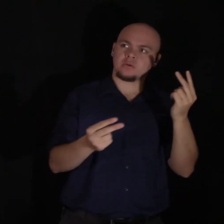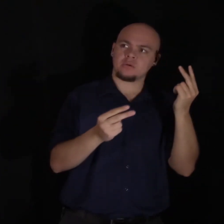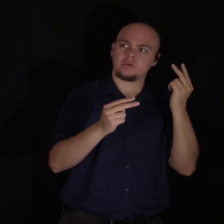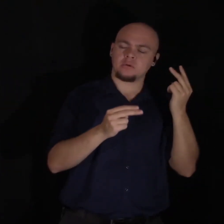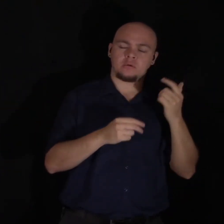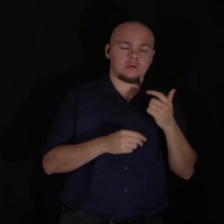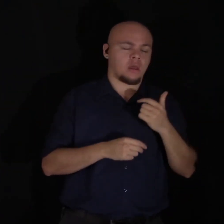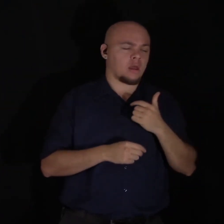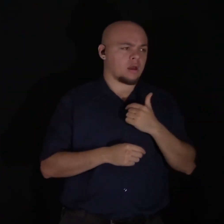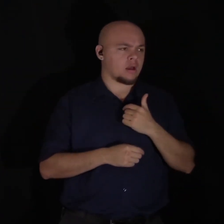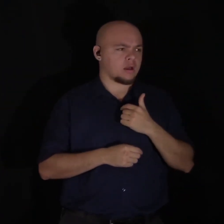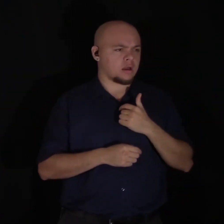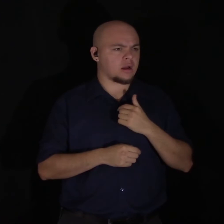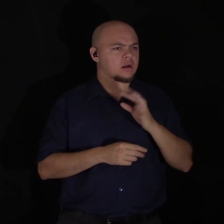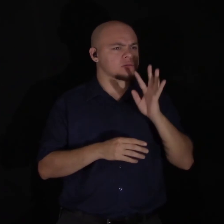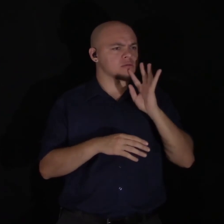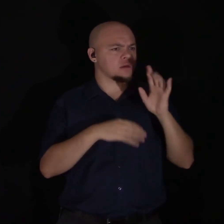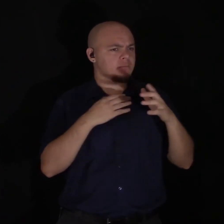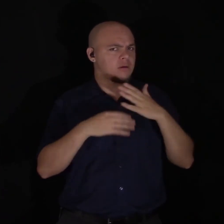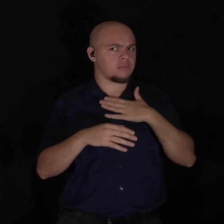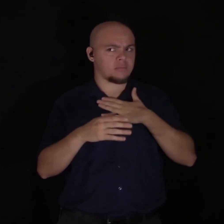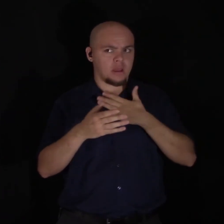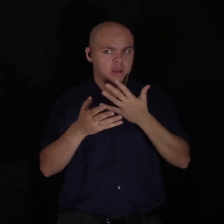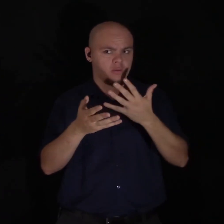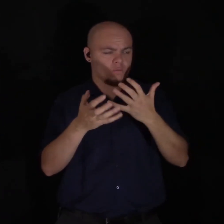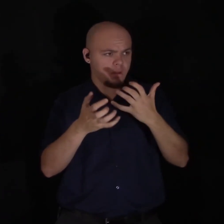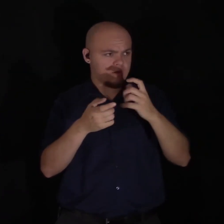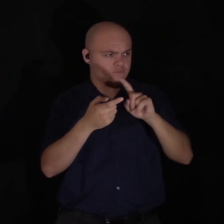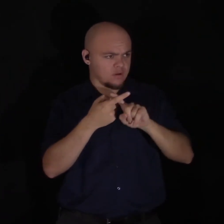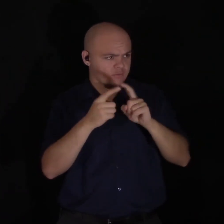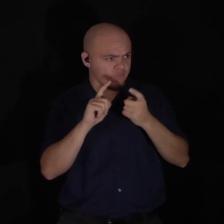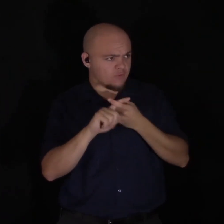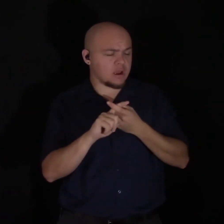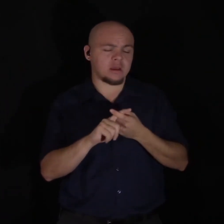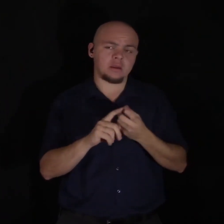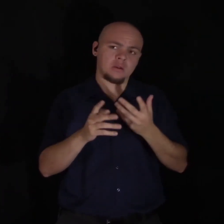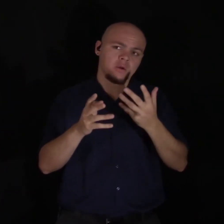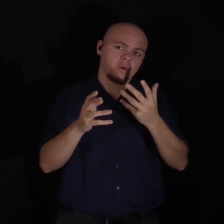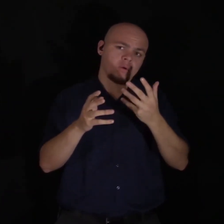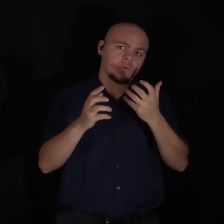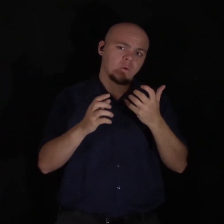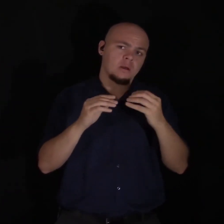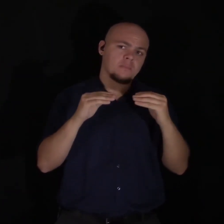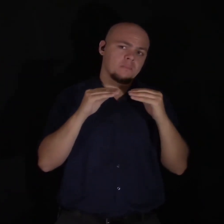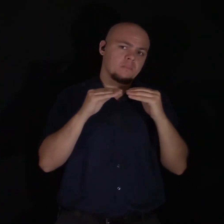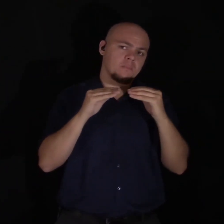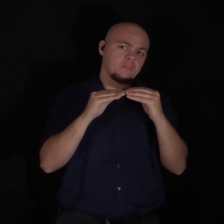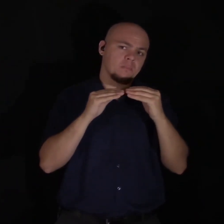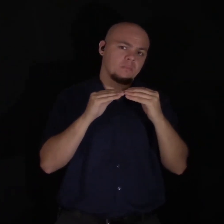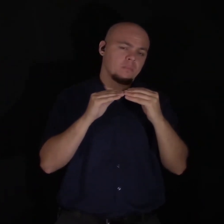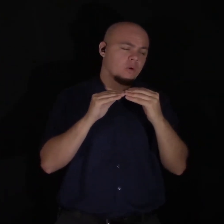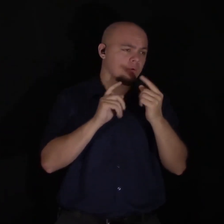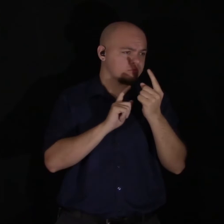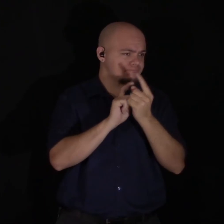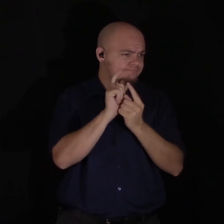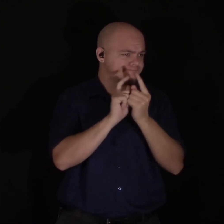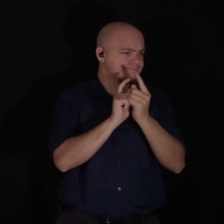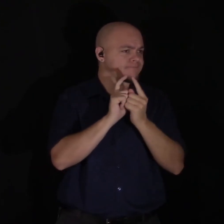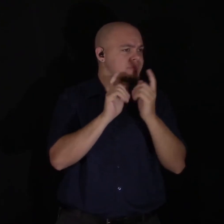of my desire of finding a friend, of my thirst for a more intimate sympathy with a fellow mind